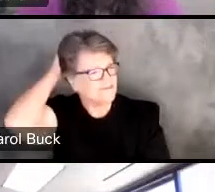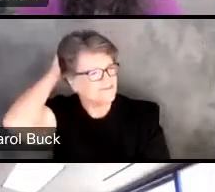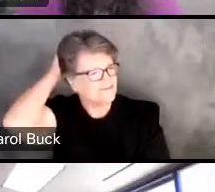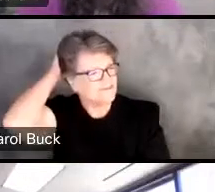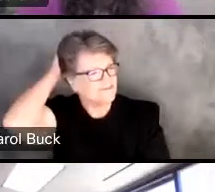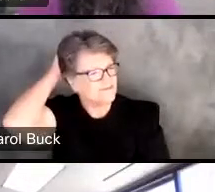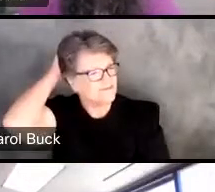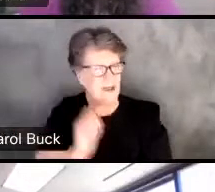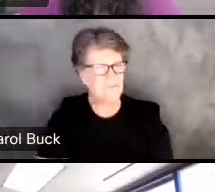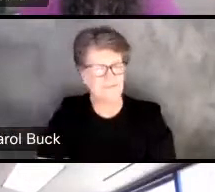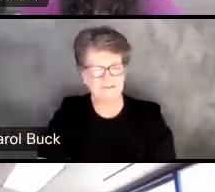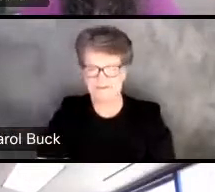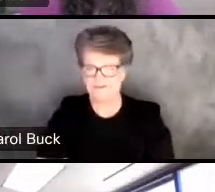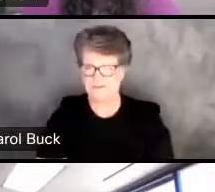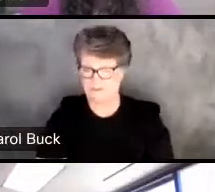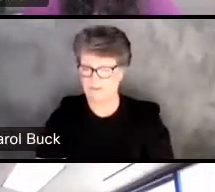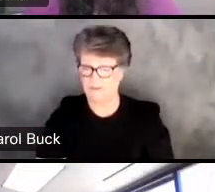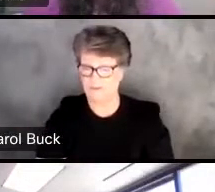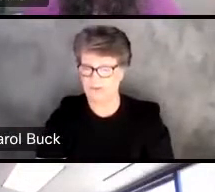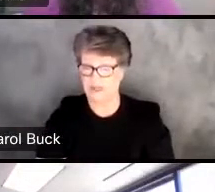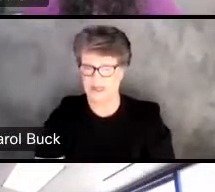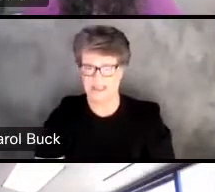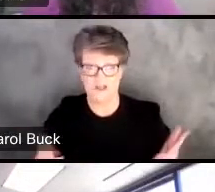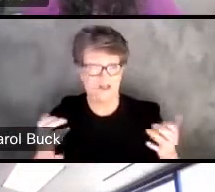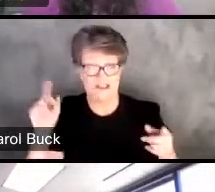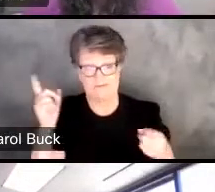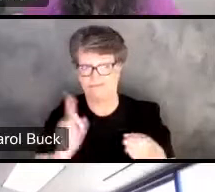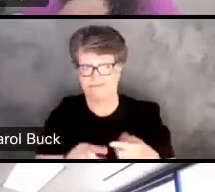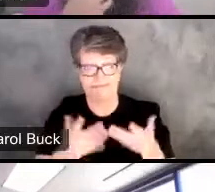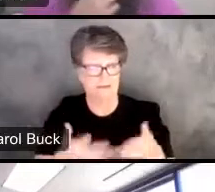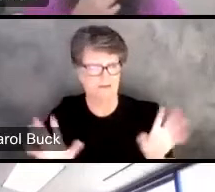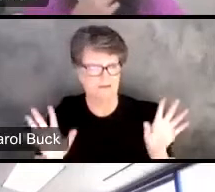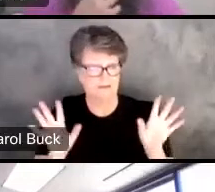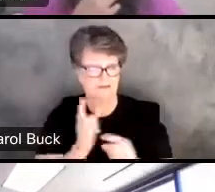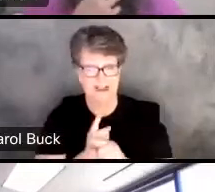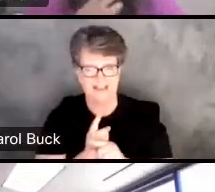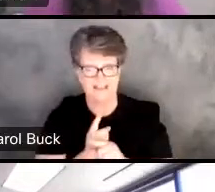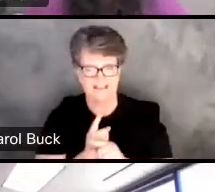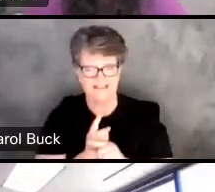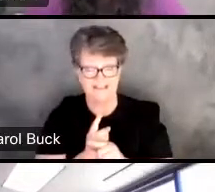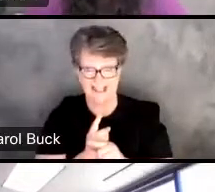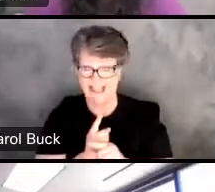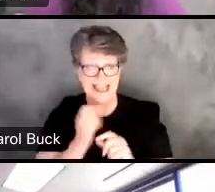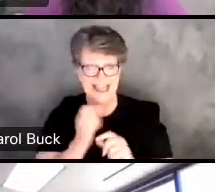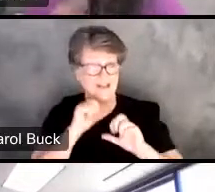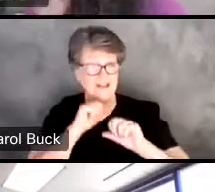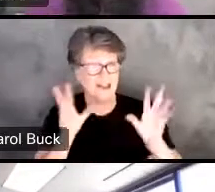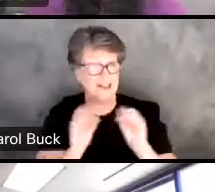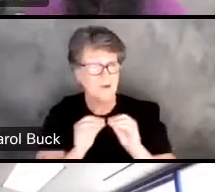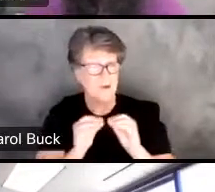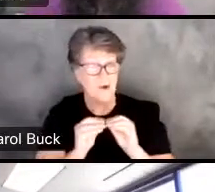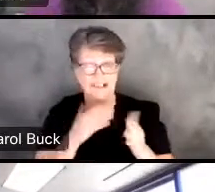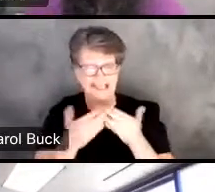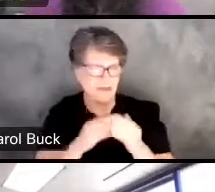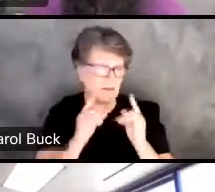All right. Did we just wind down? I think so. If there's nothing else, it doesn't matter if it's